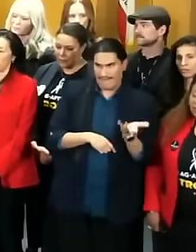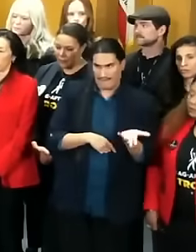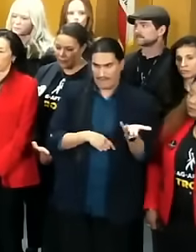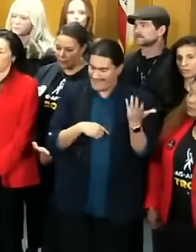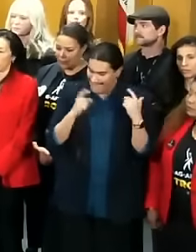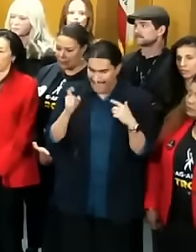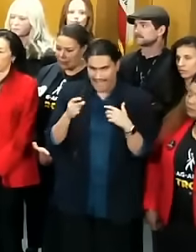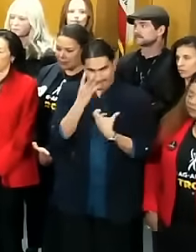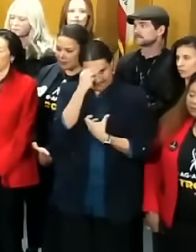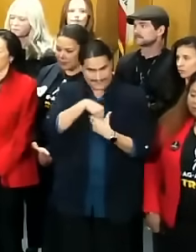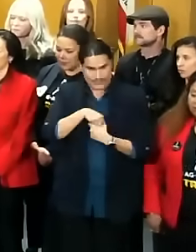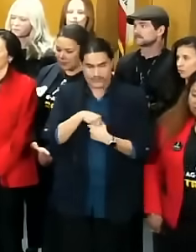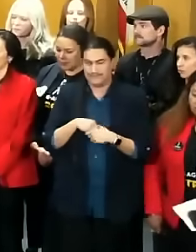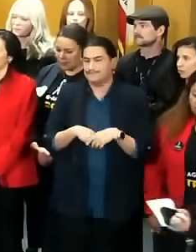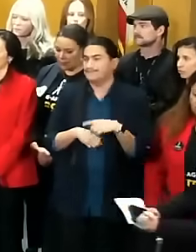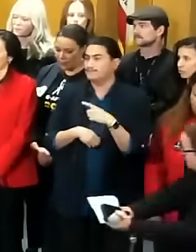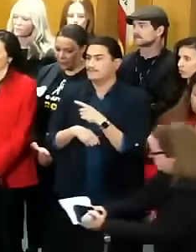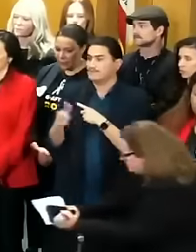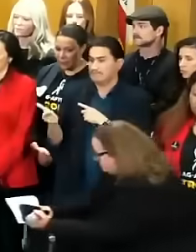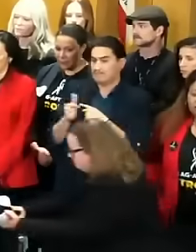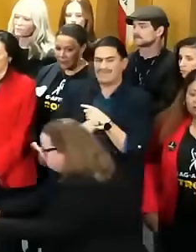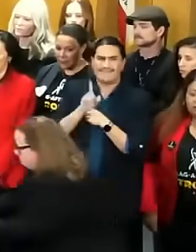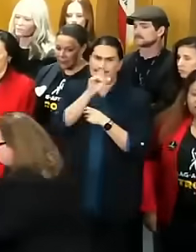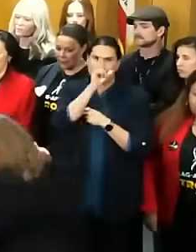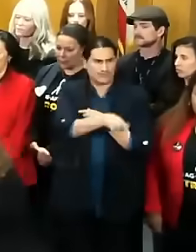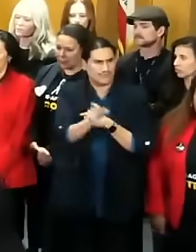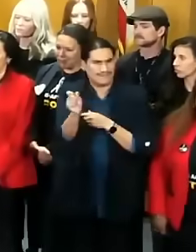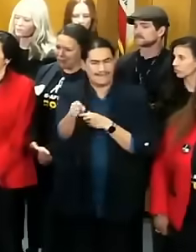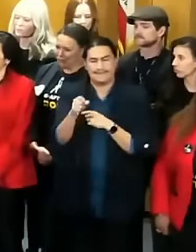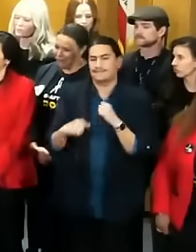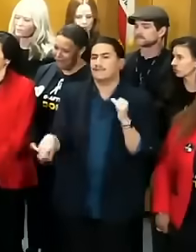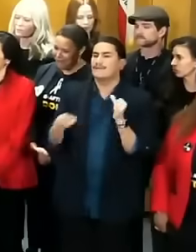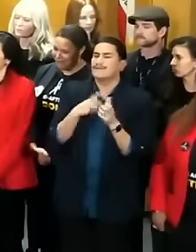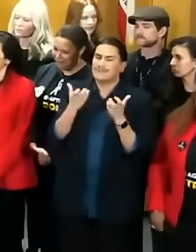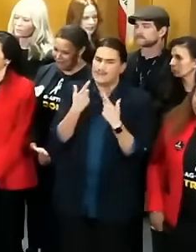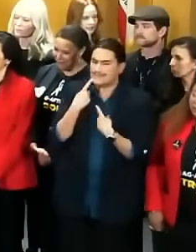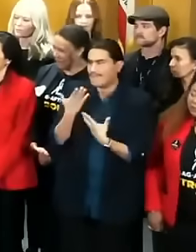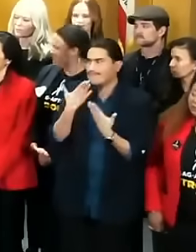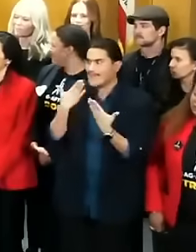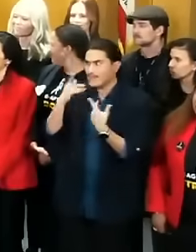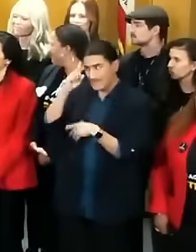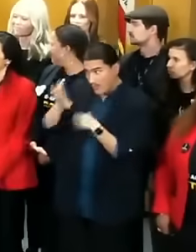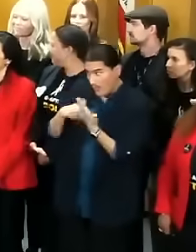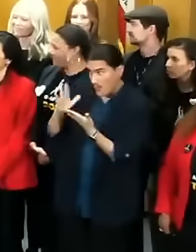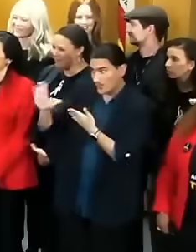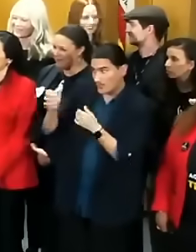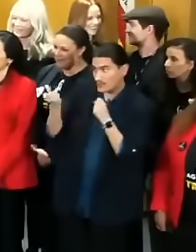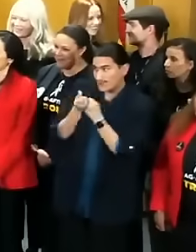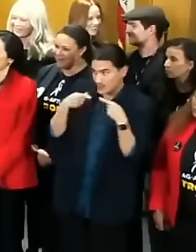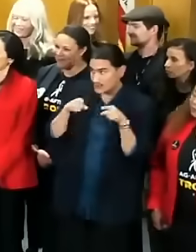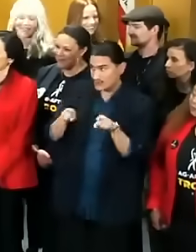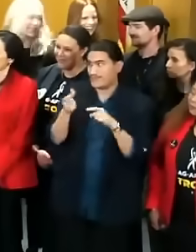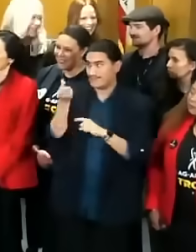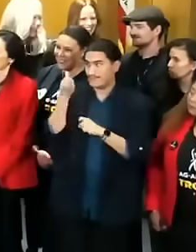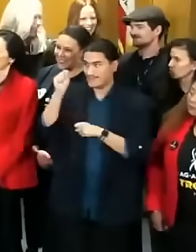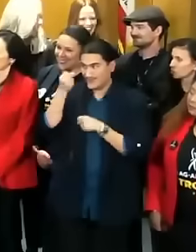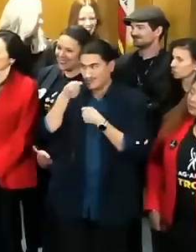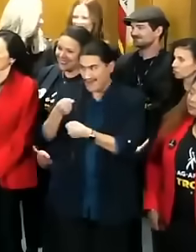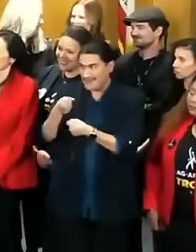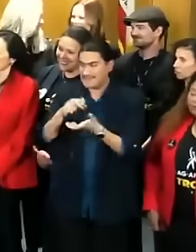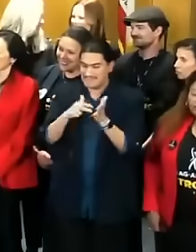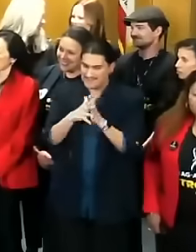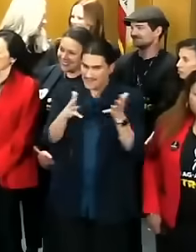like. That's so true. And first, let me say, Lacey, thank you so much for all your support during the strike. Really means a lot to